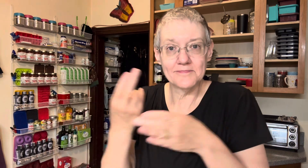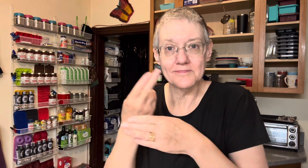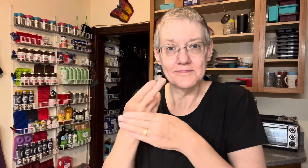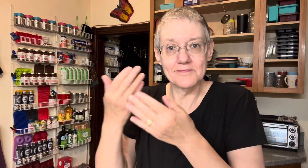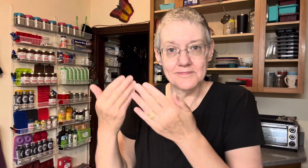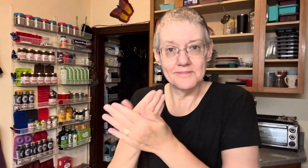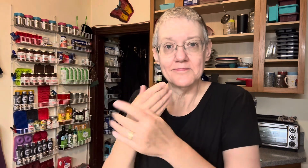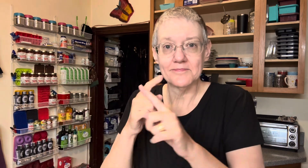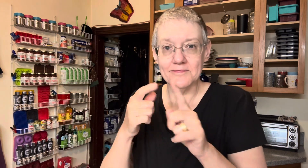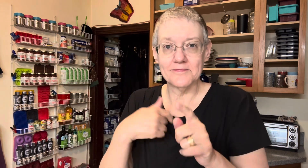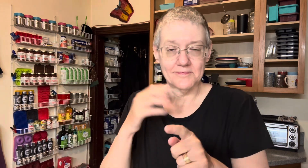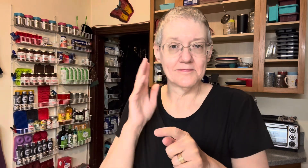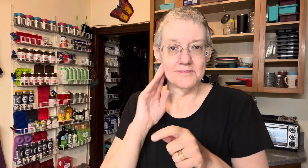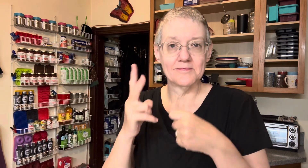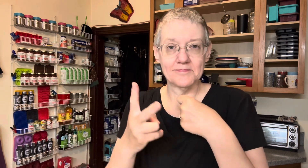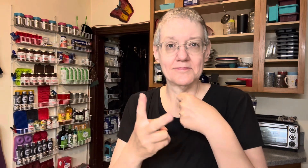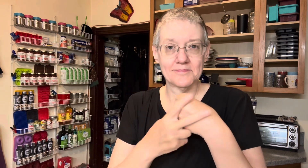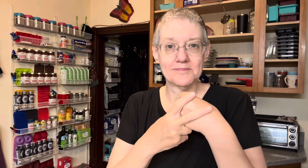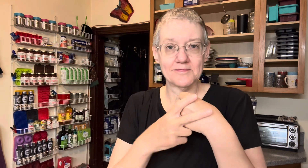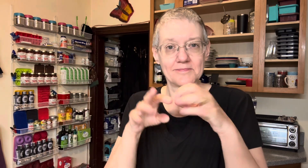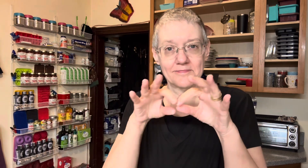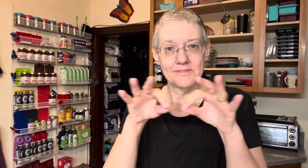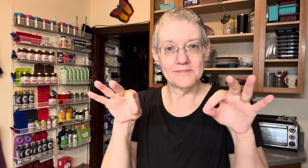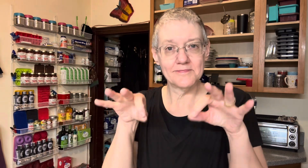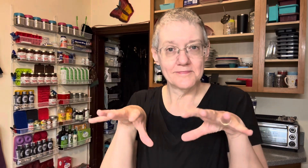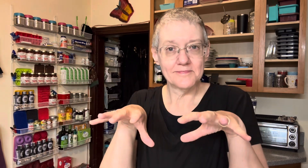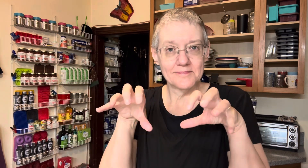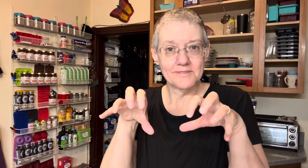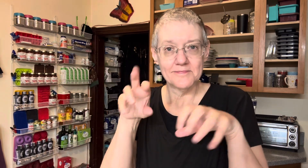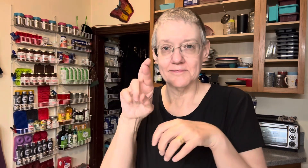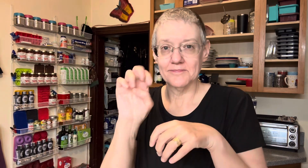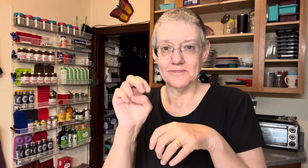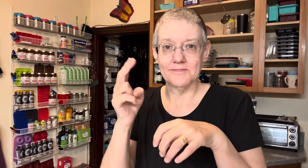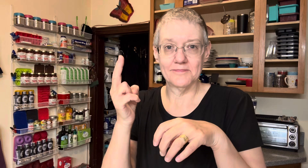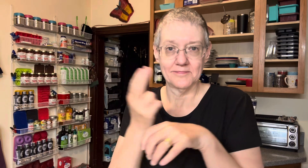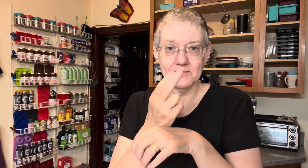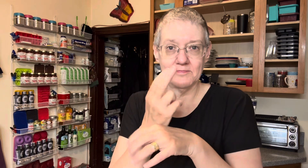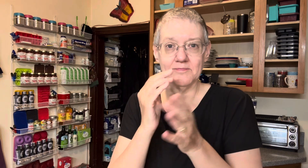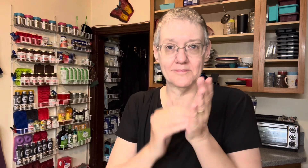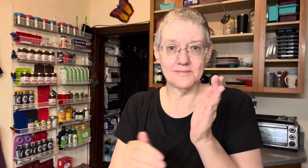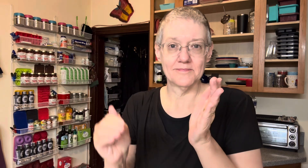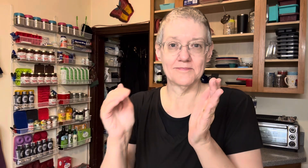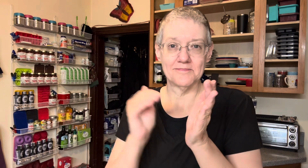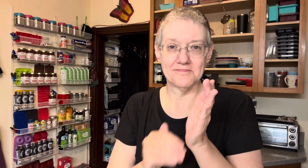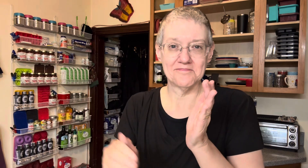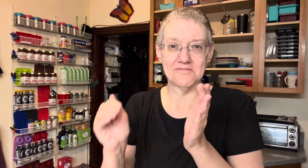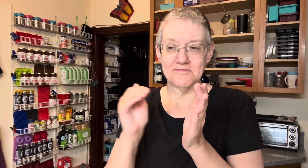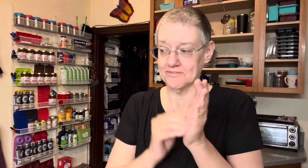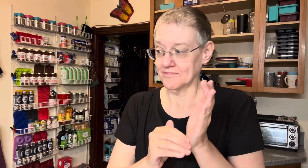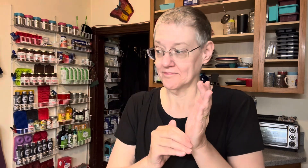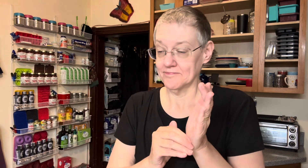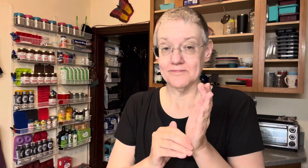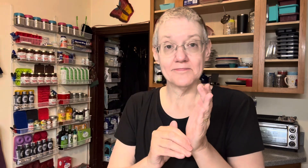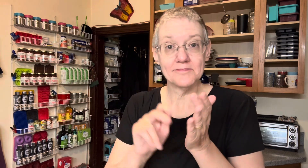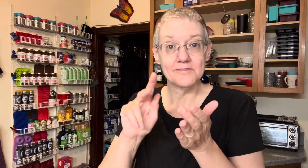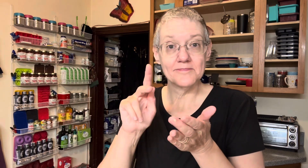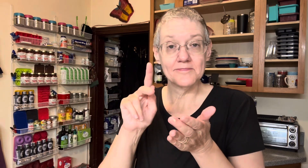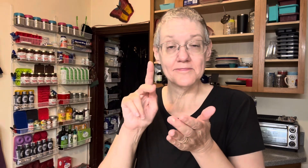I'm using new ones today, but I do save these. I keep them in the freezer in a Ziploc baggie, and I reuse them over and over again.